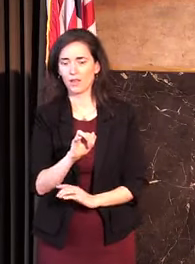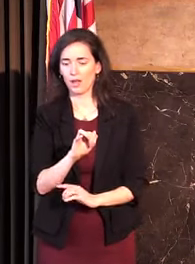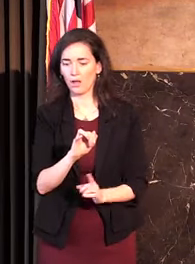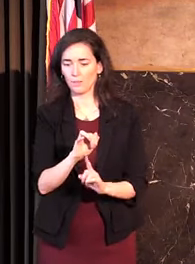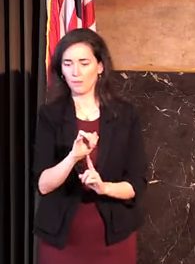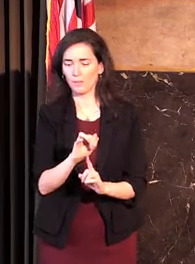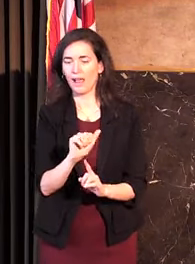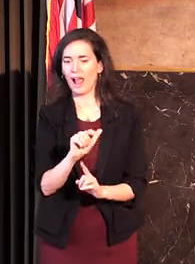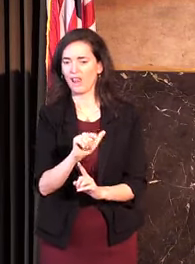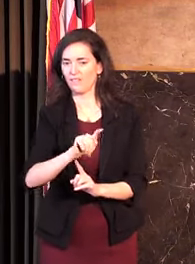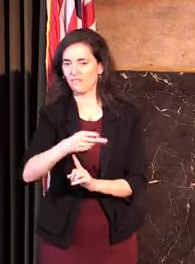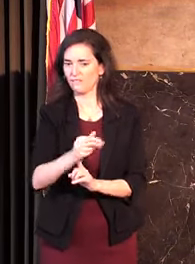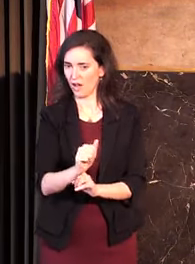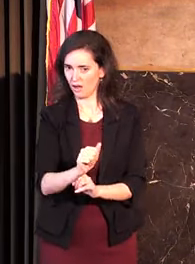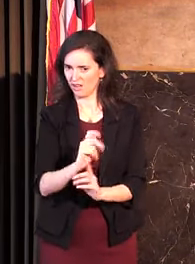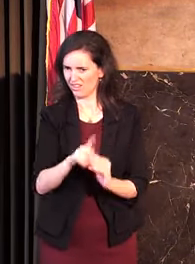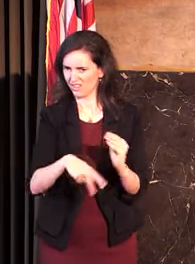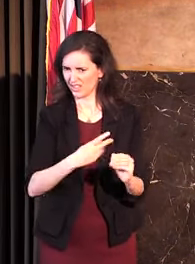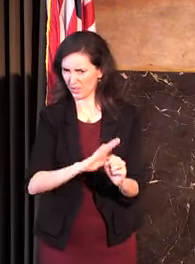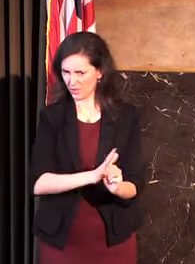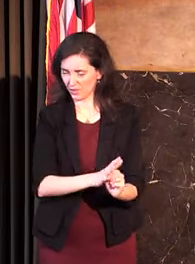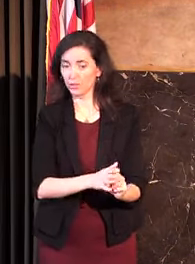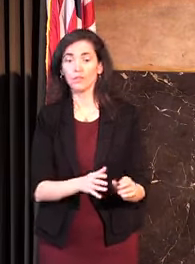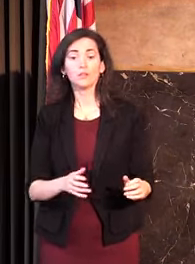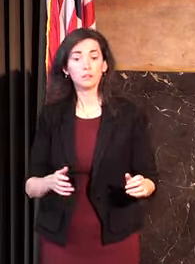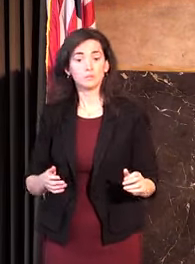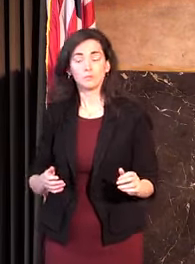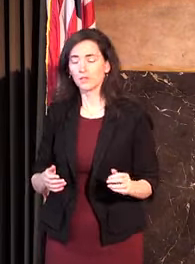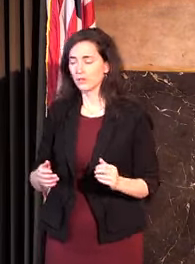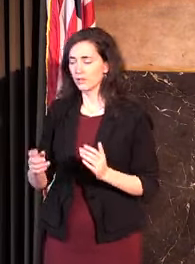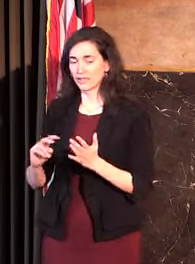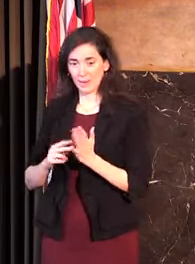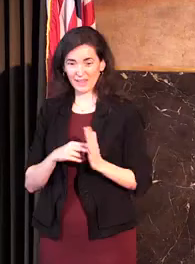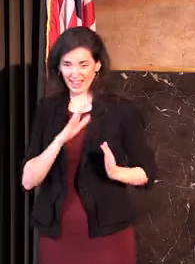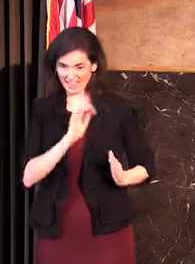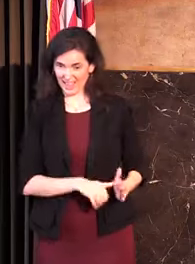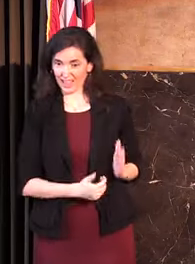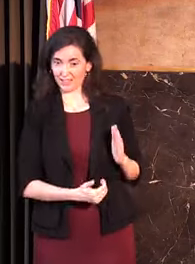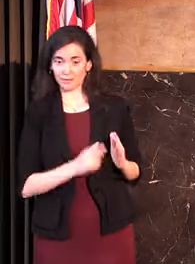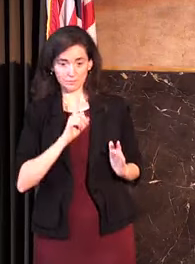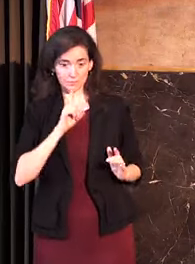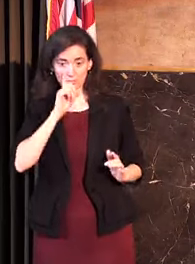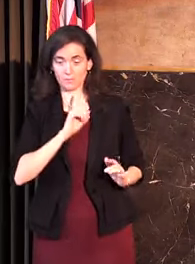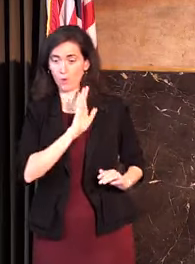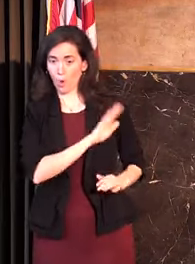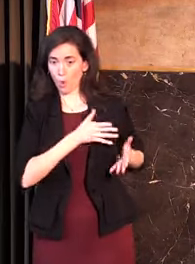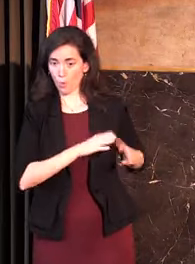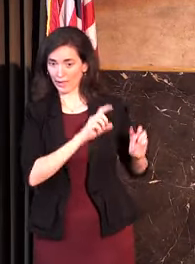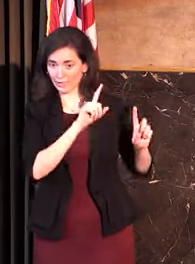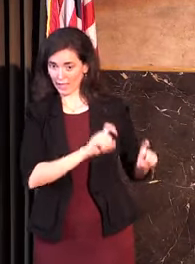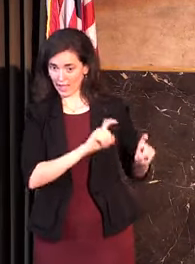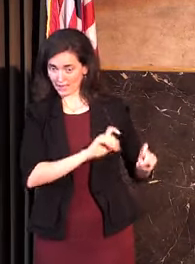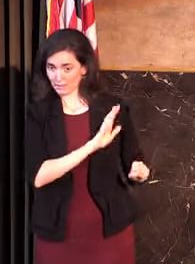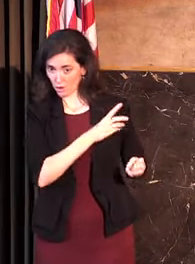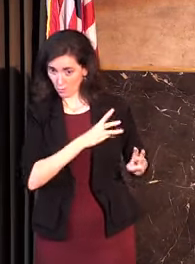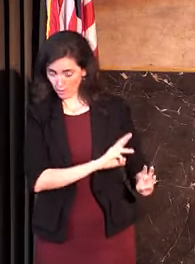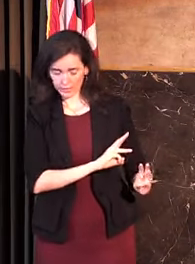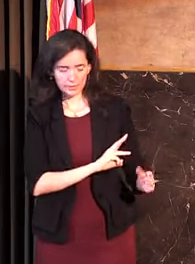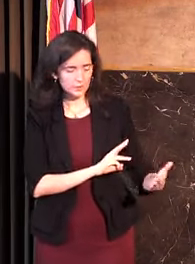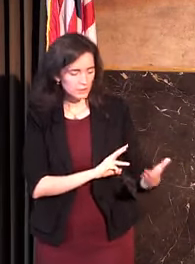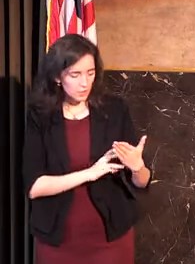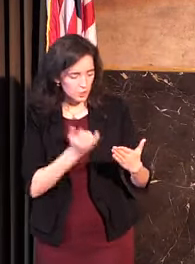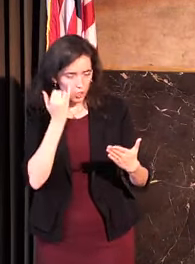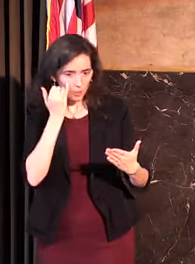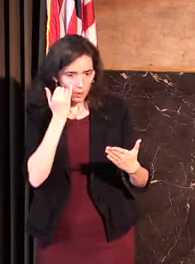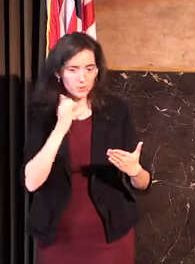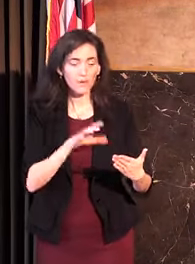Louisiana that are using this particular testing platform, the Thermo Fisher TACPath platform. And if they do get this characteristic